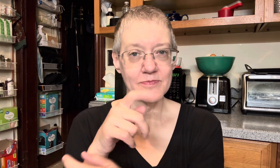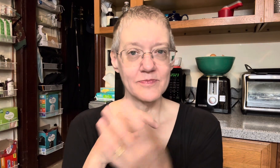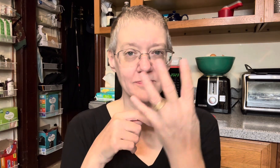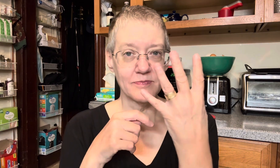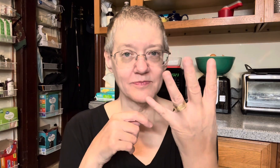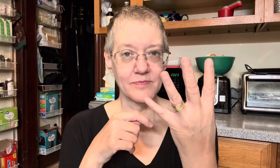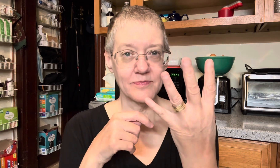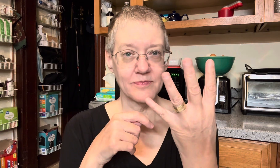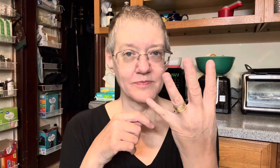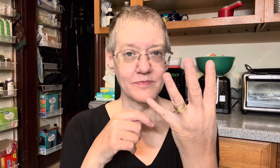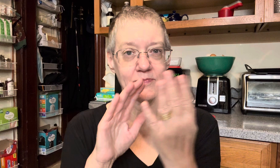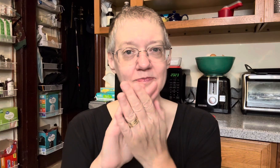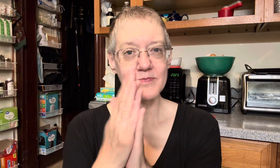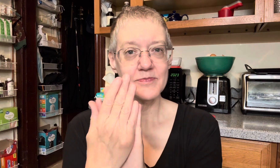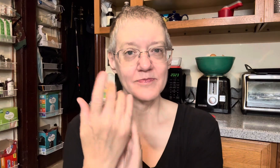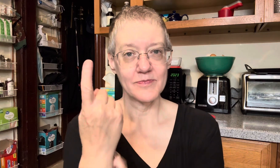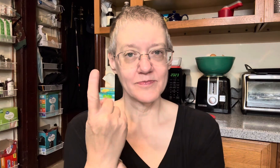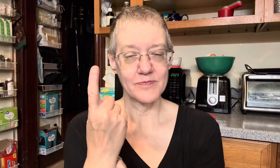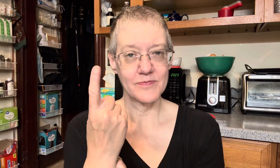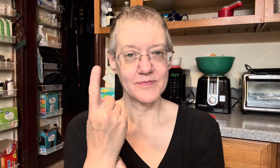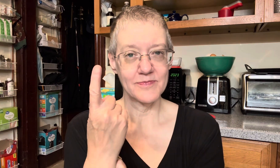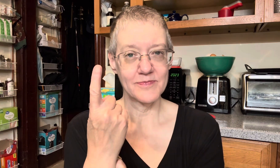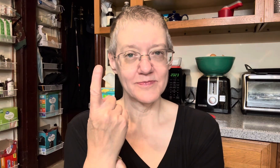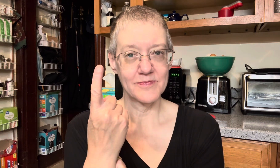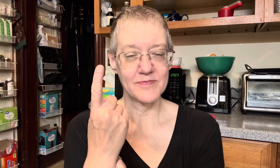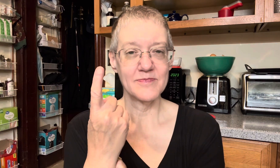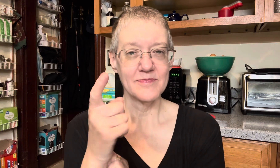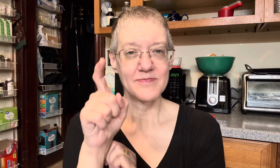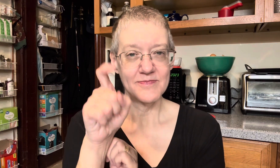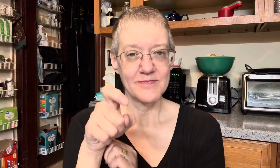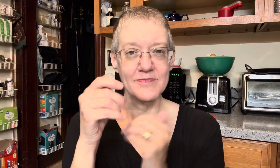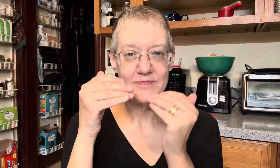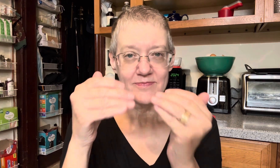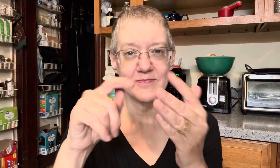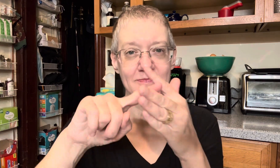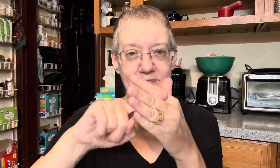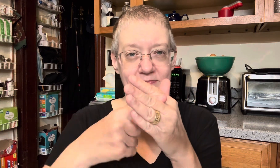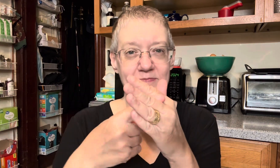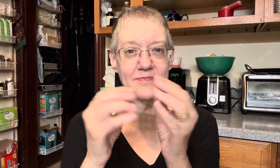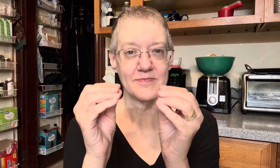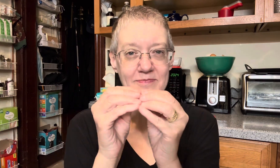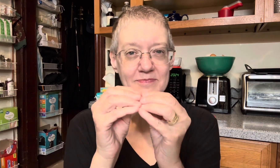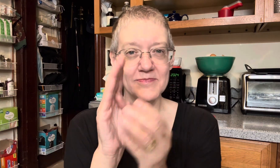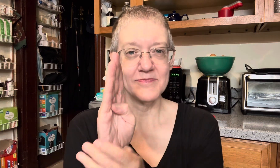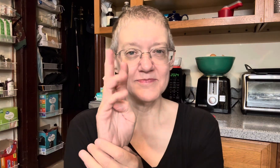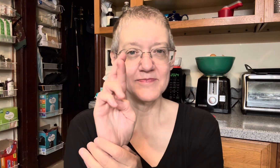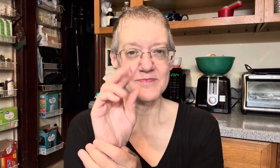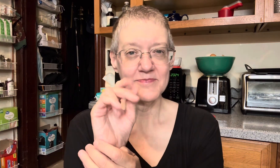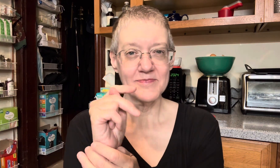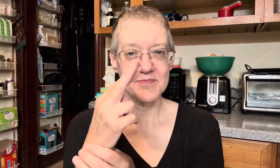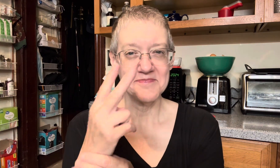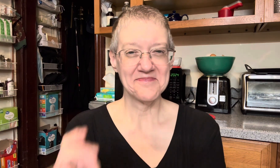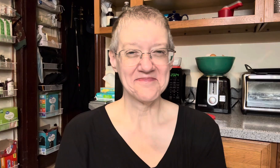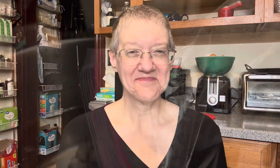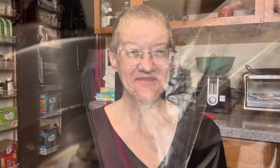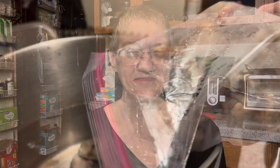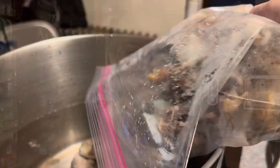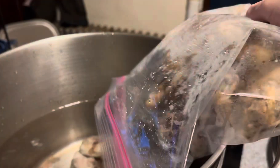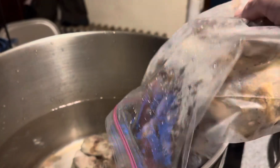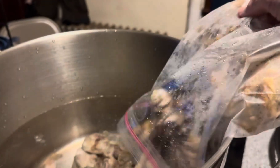4 cups of broth down to 1 cup of broth. So let's go ahead and get the broth started.